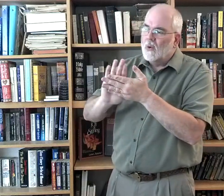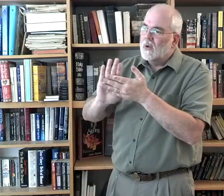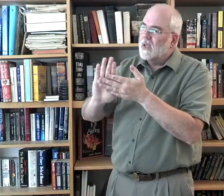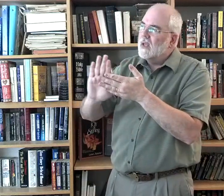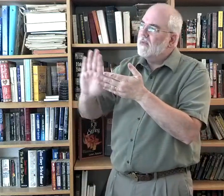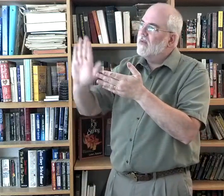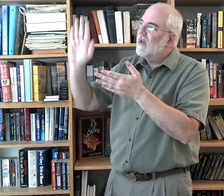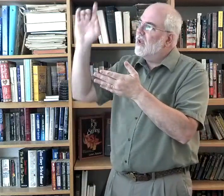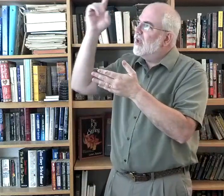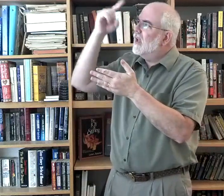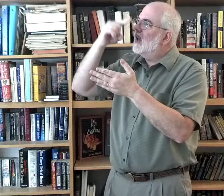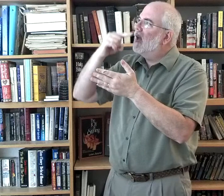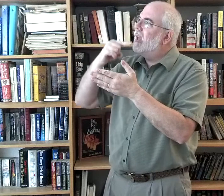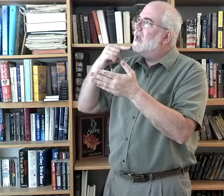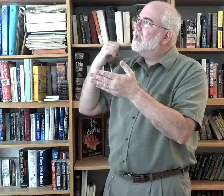holy face